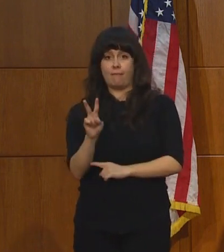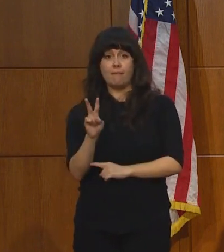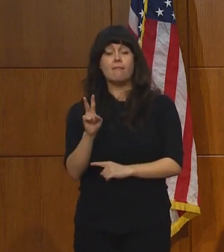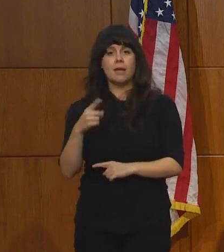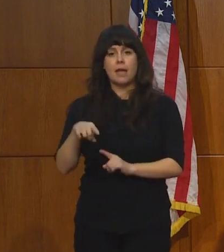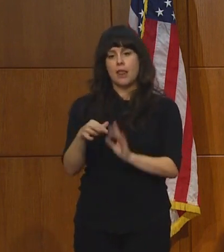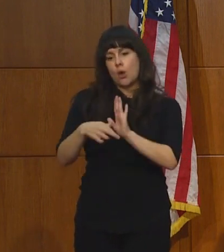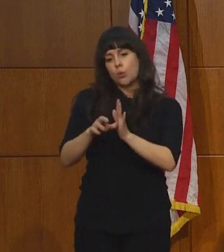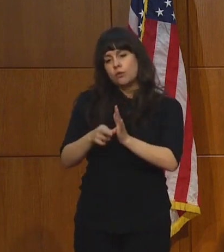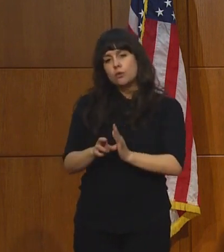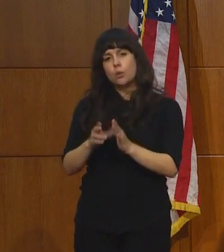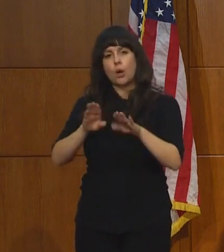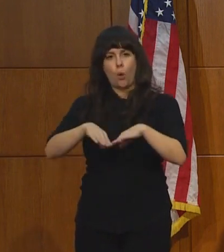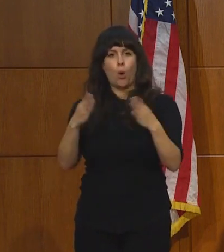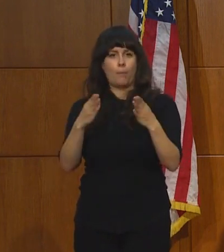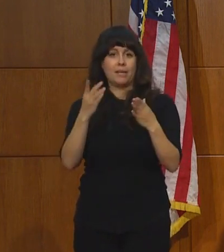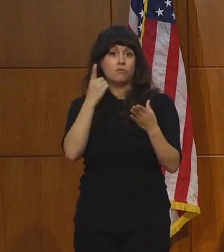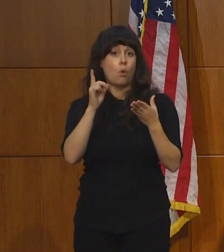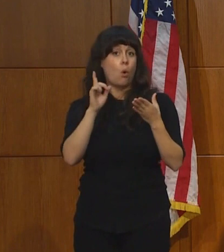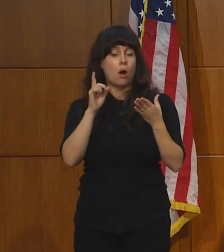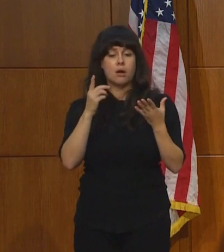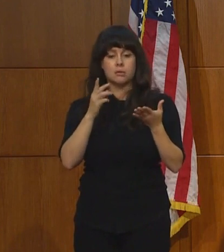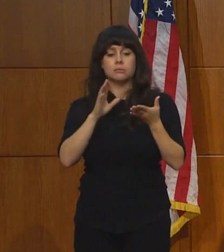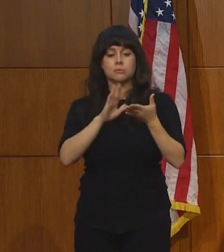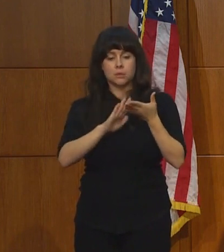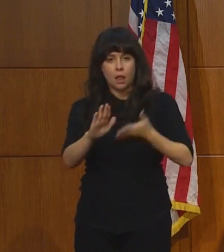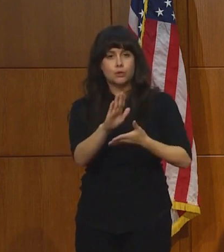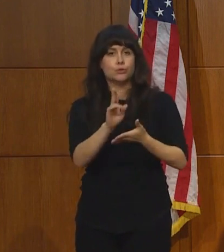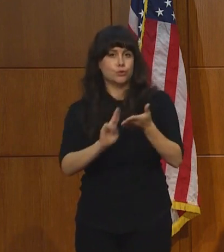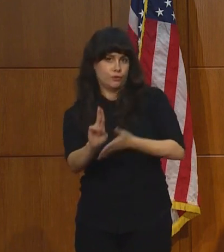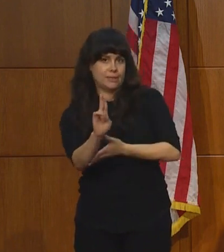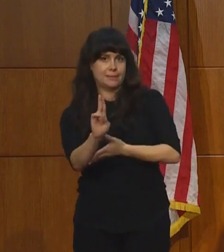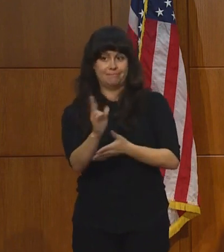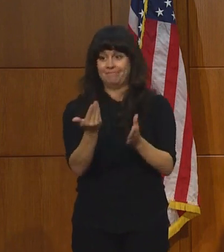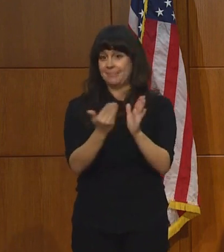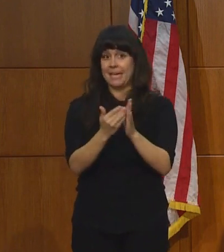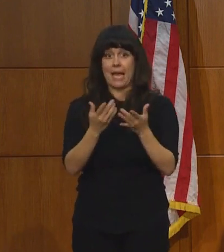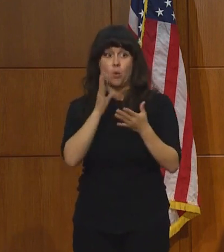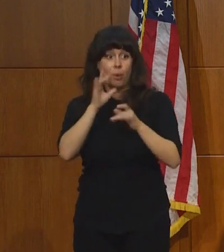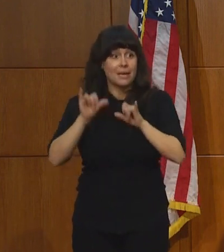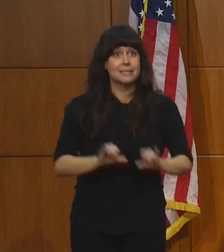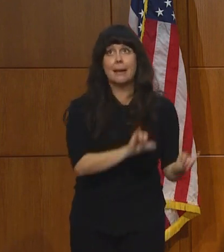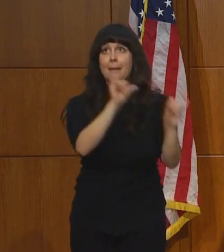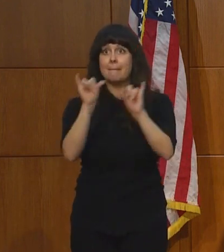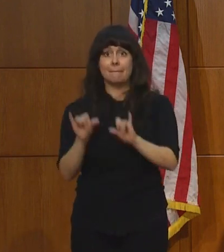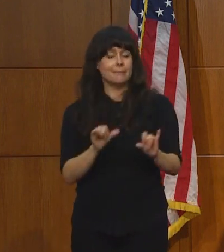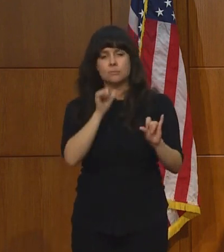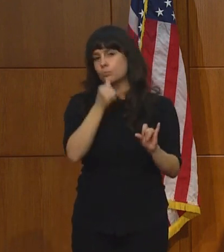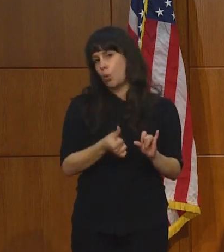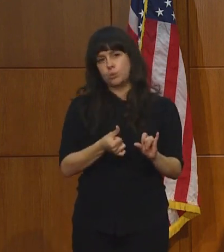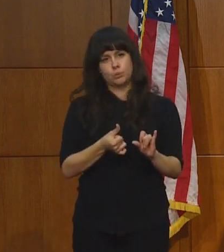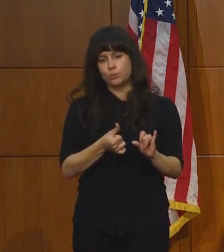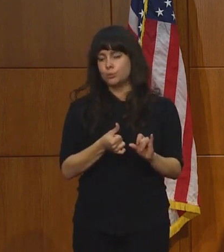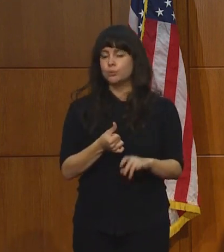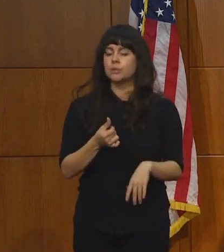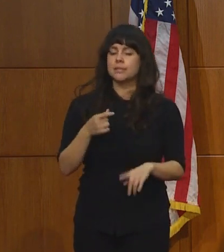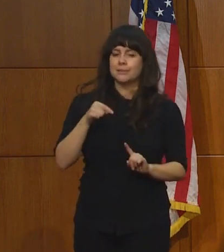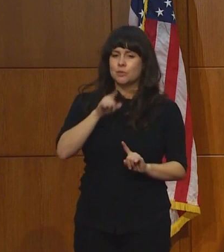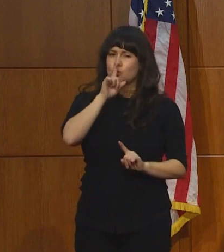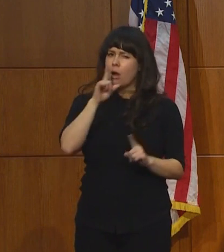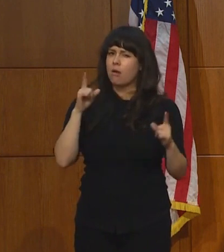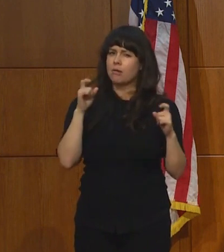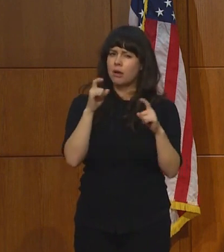our colleges and universities. Again, one size does not fit all, and these are complicated